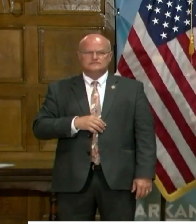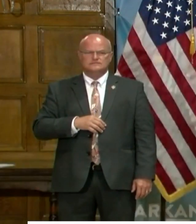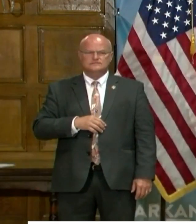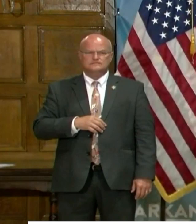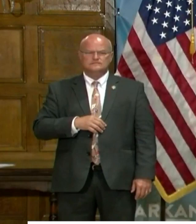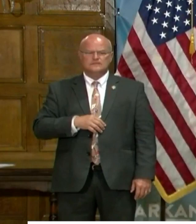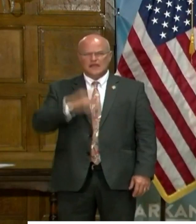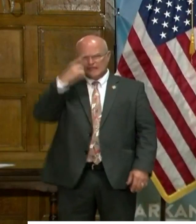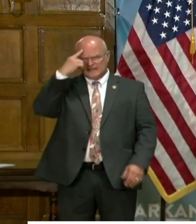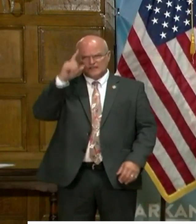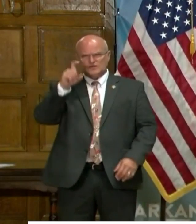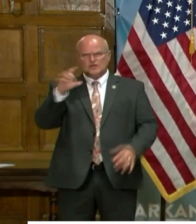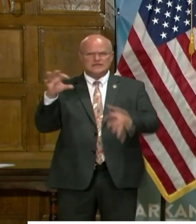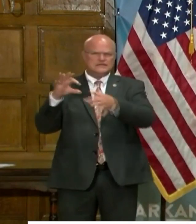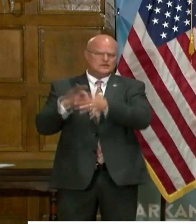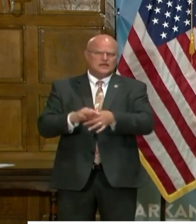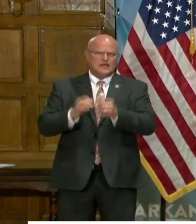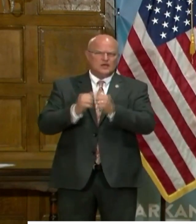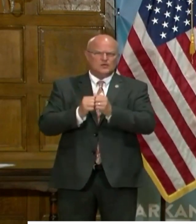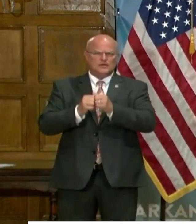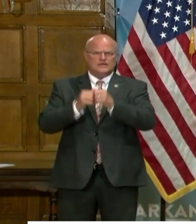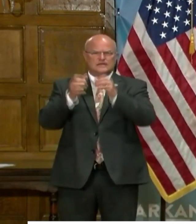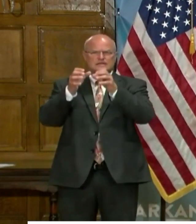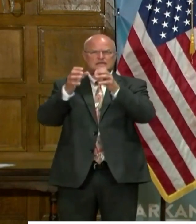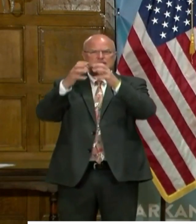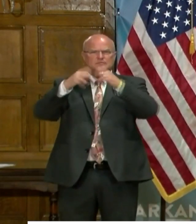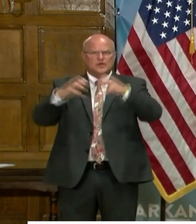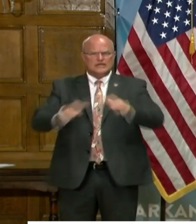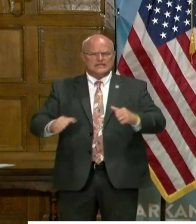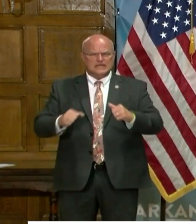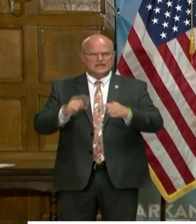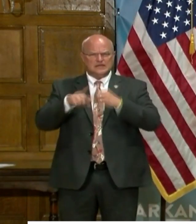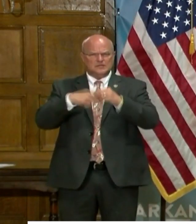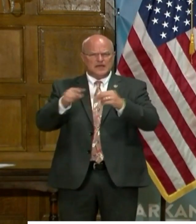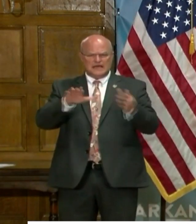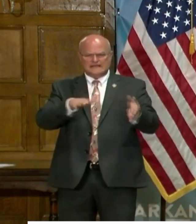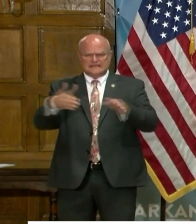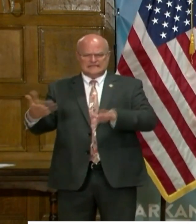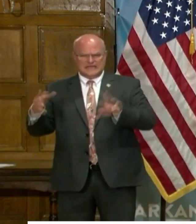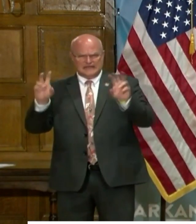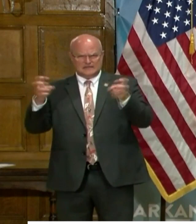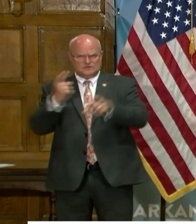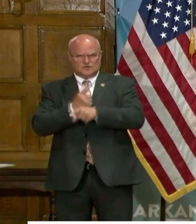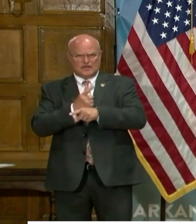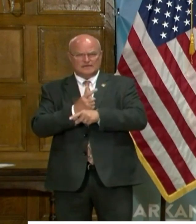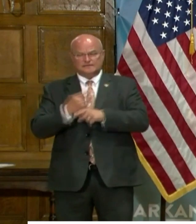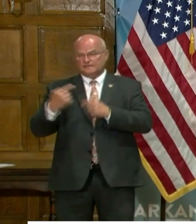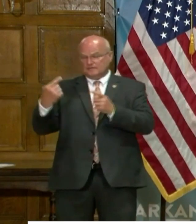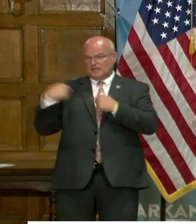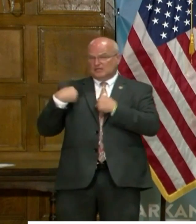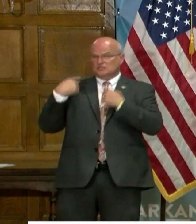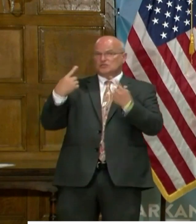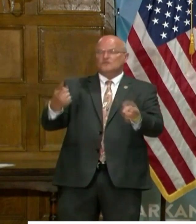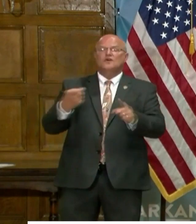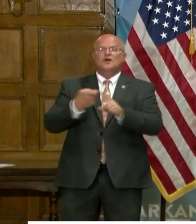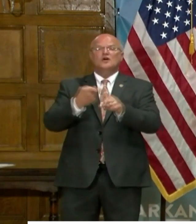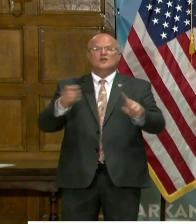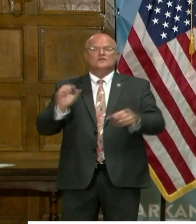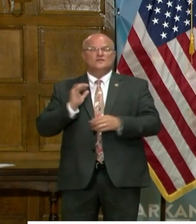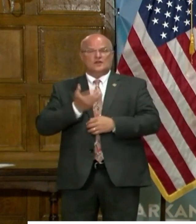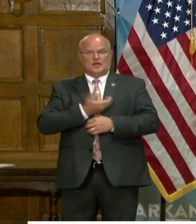I think the question had to do with breakdown on deaths. Is that correct? Yes. So far, of our